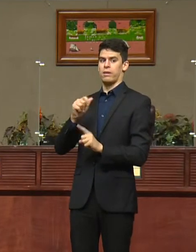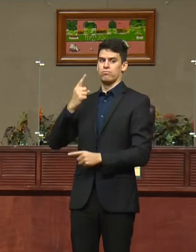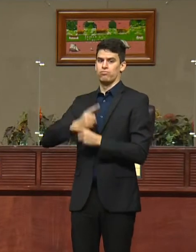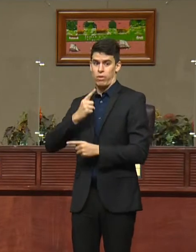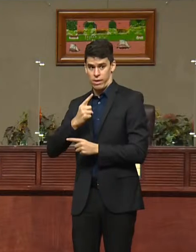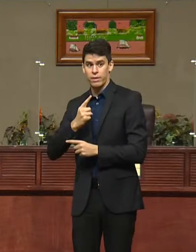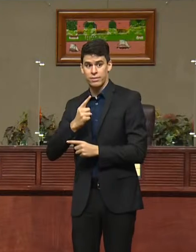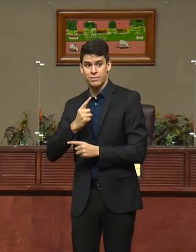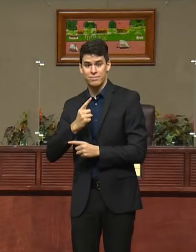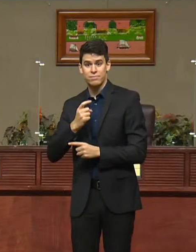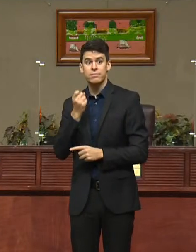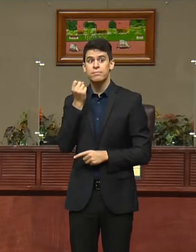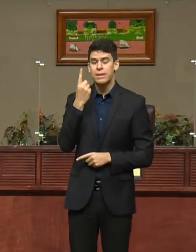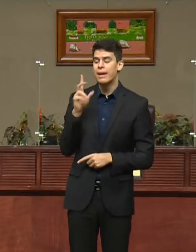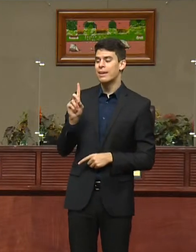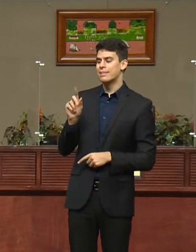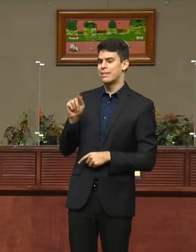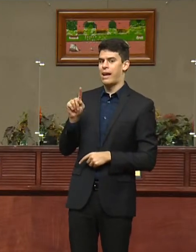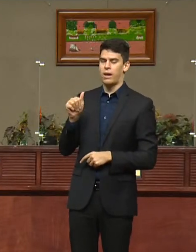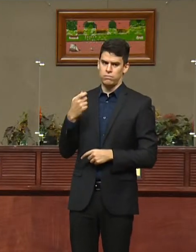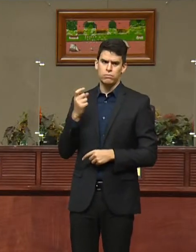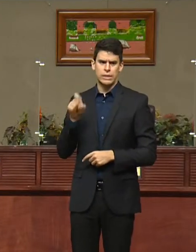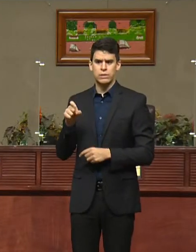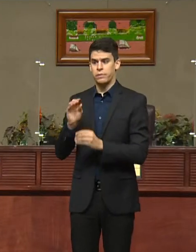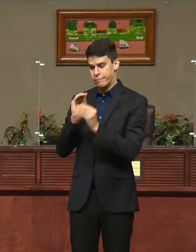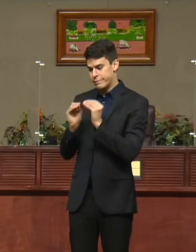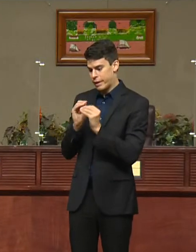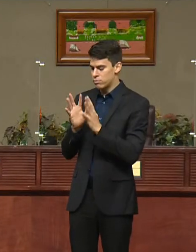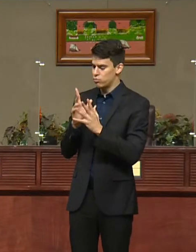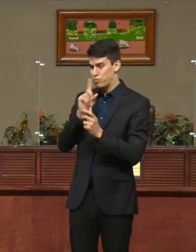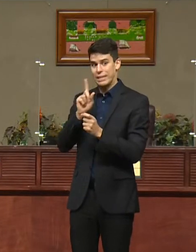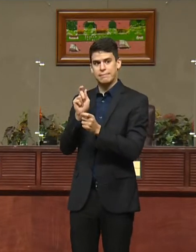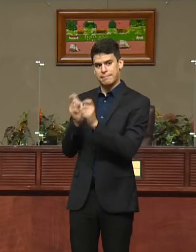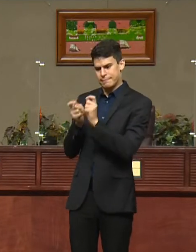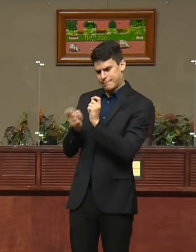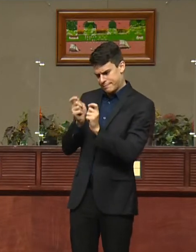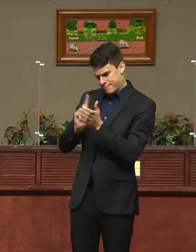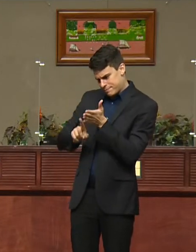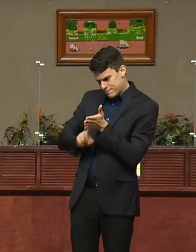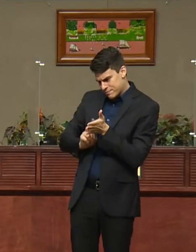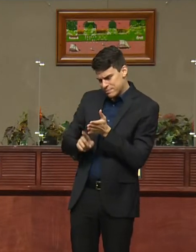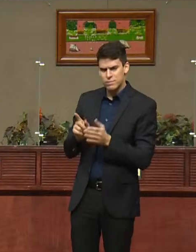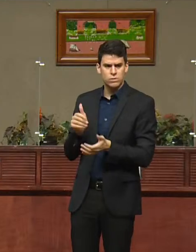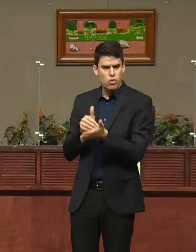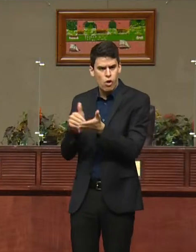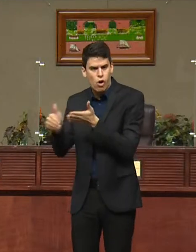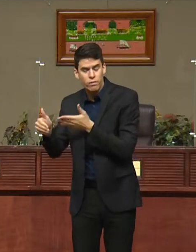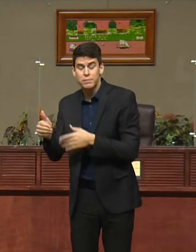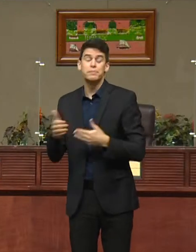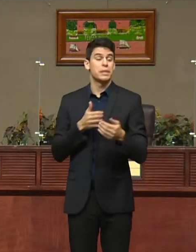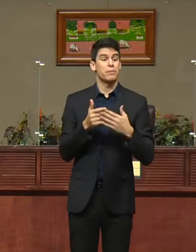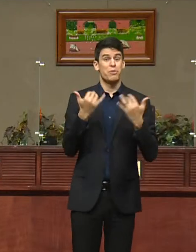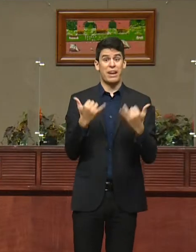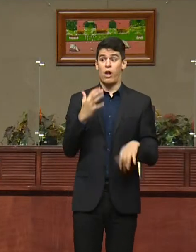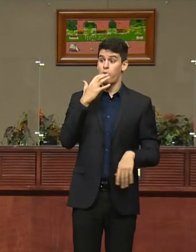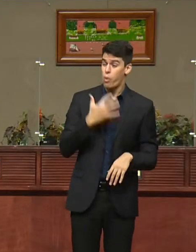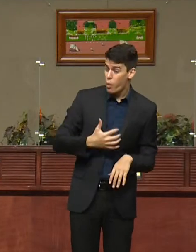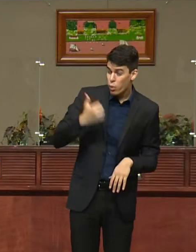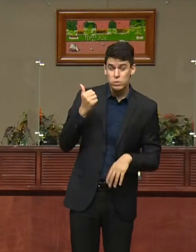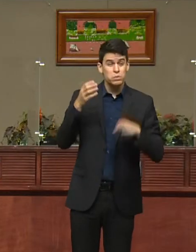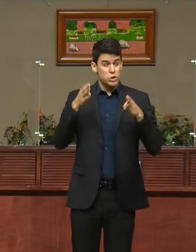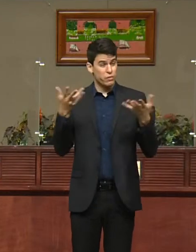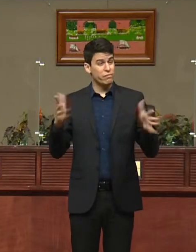because that data needs to be cleaned constantly. So the oldest person that has been vaccinated who live in our